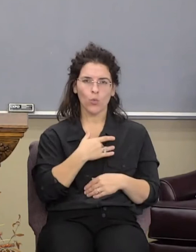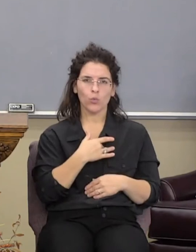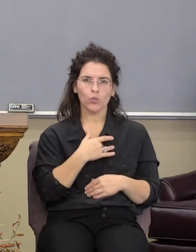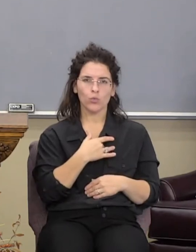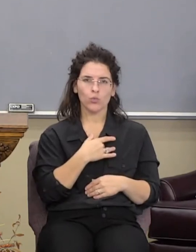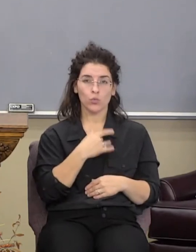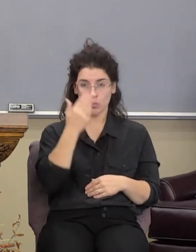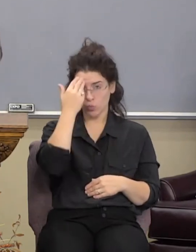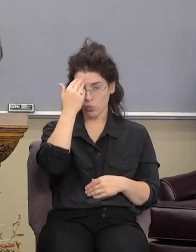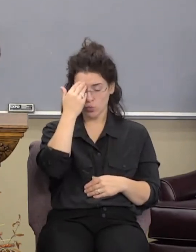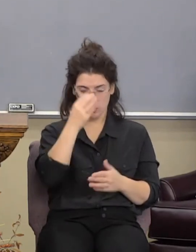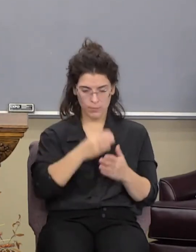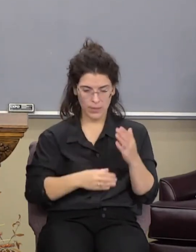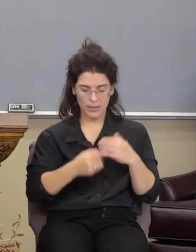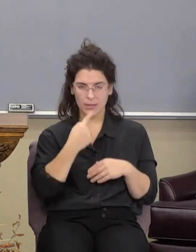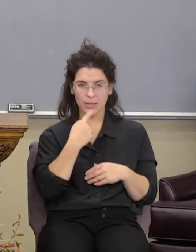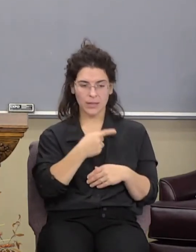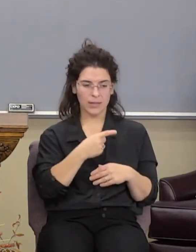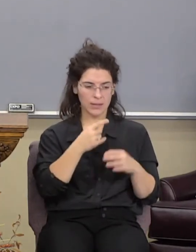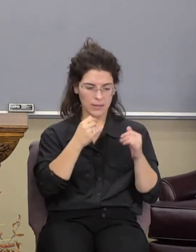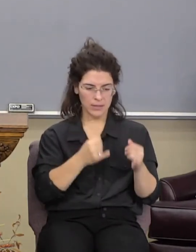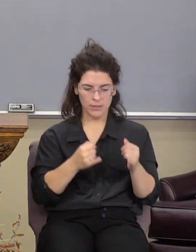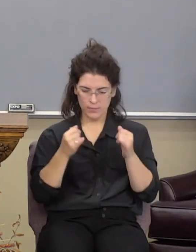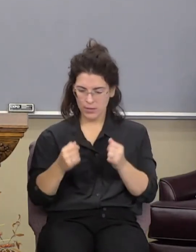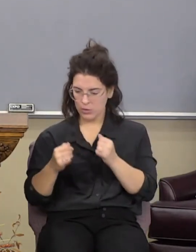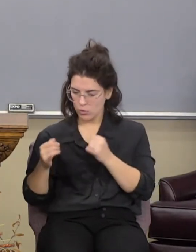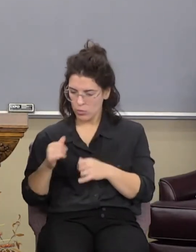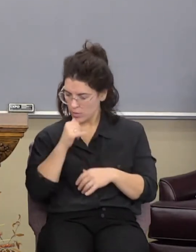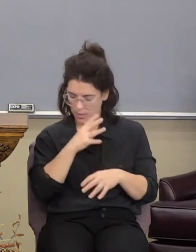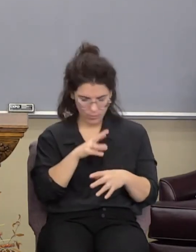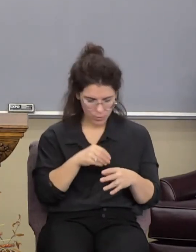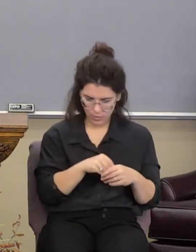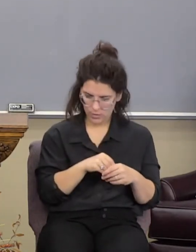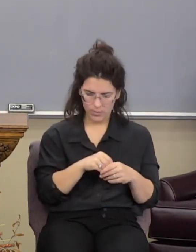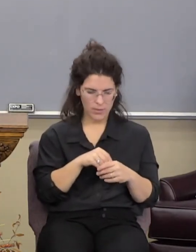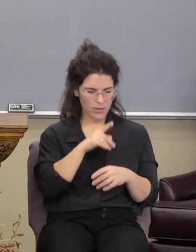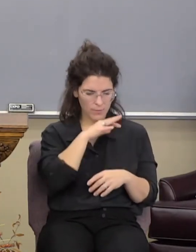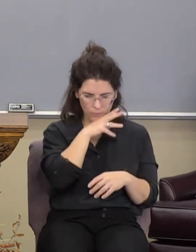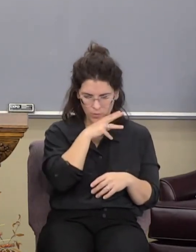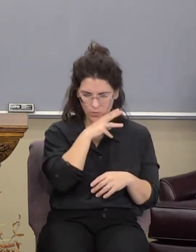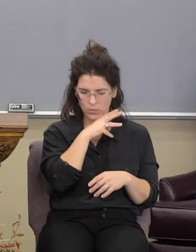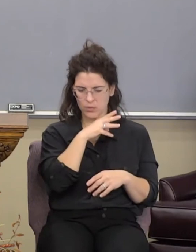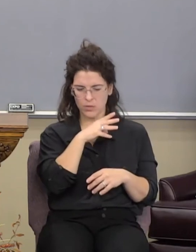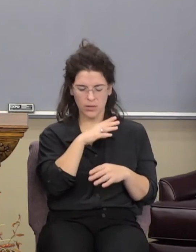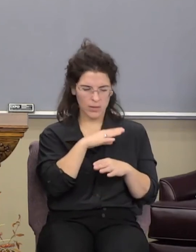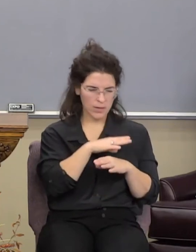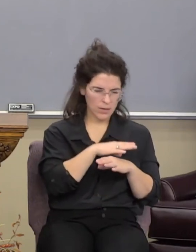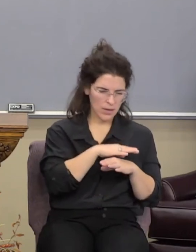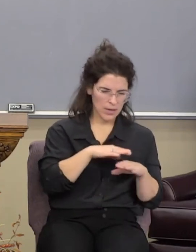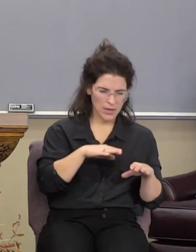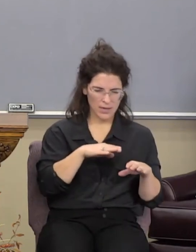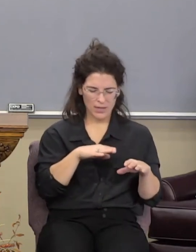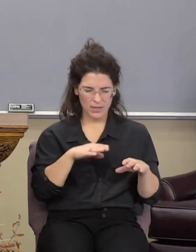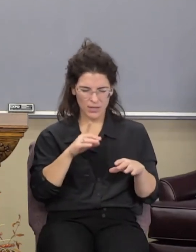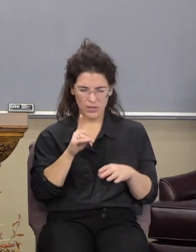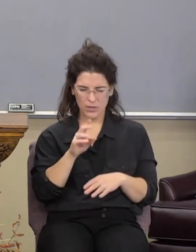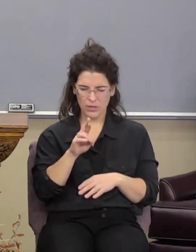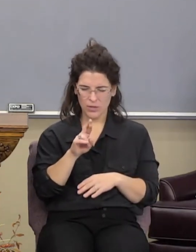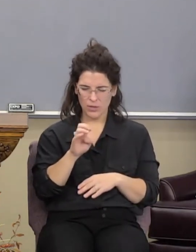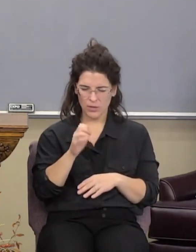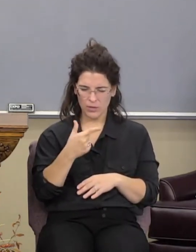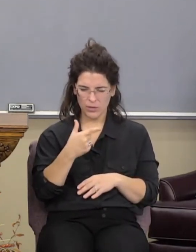saying? These individuals who are not participating in the filth and in the dirt and in the dregs of